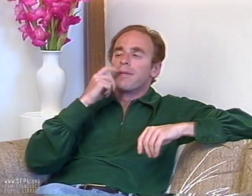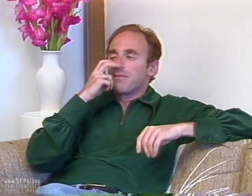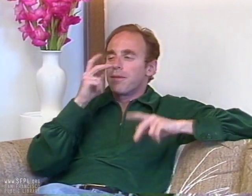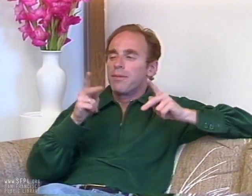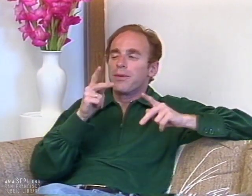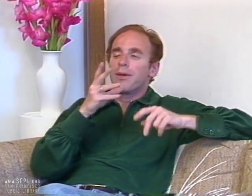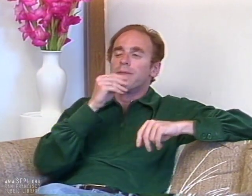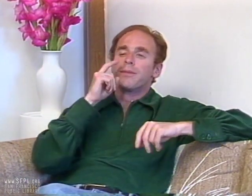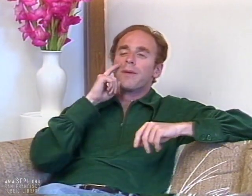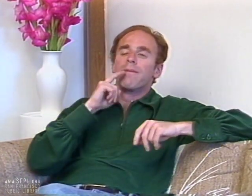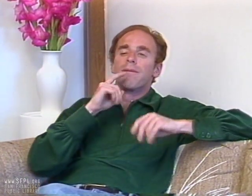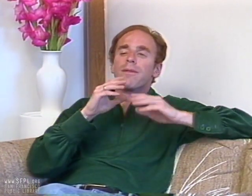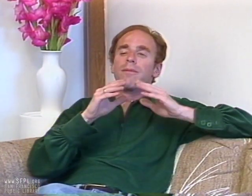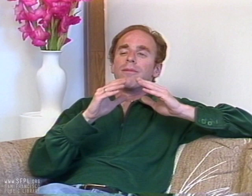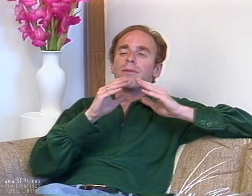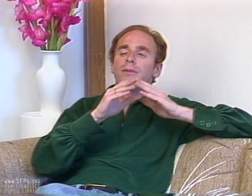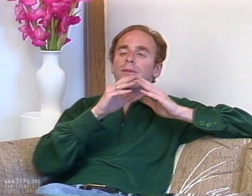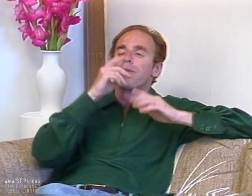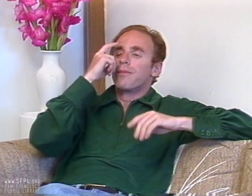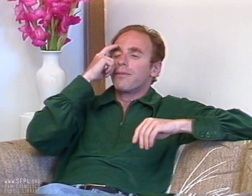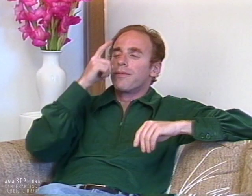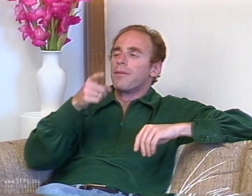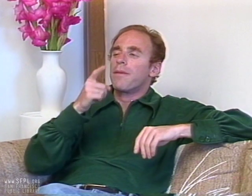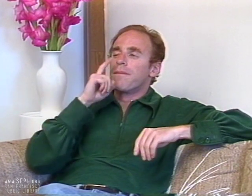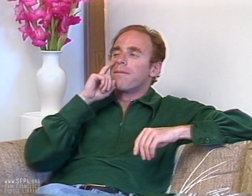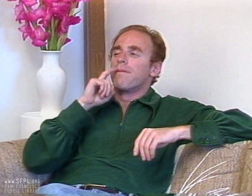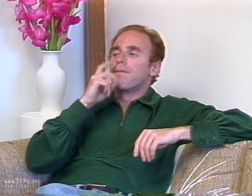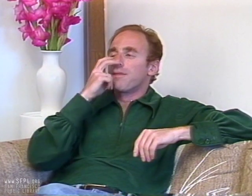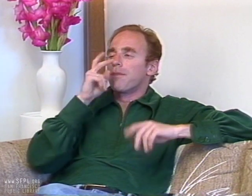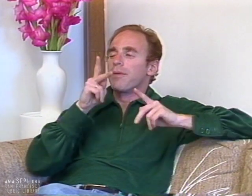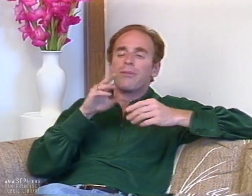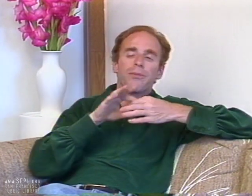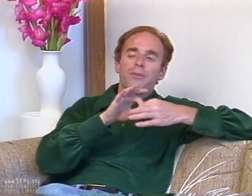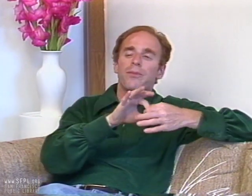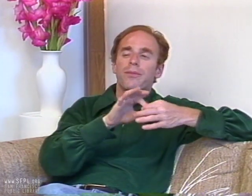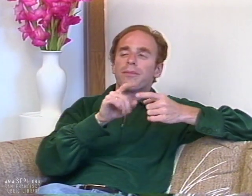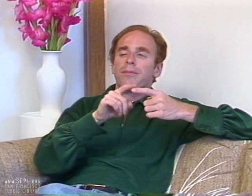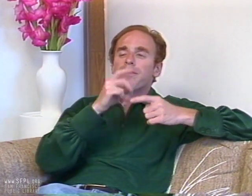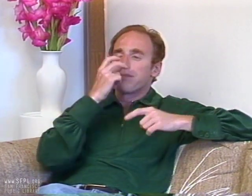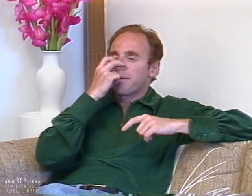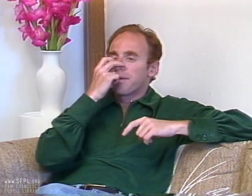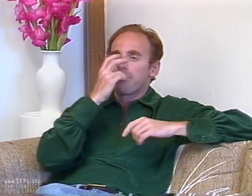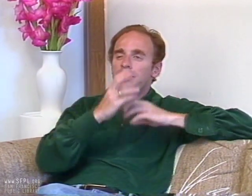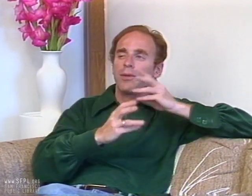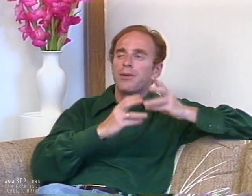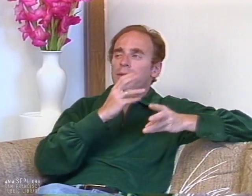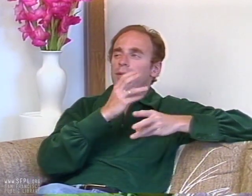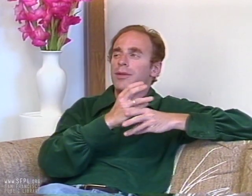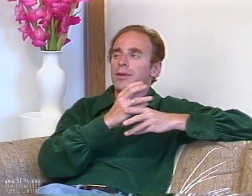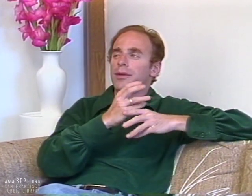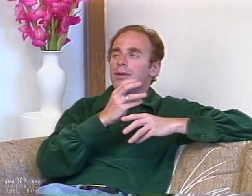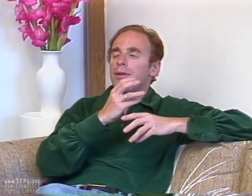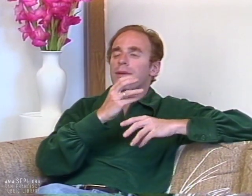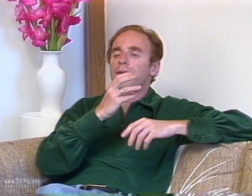also think the deaf community looks at deaf-blind people as being primarily part of the blind community, not the